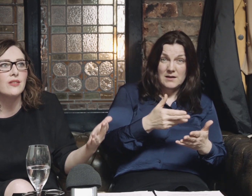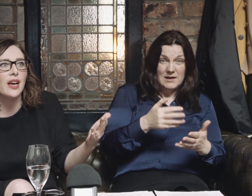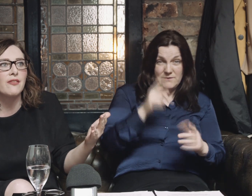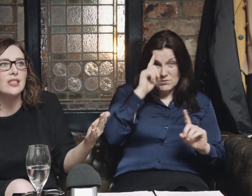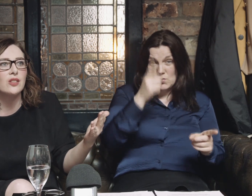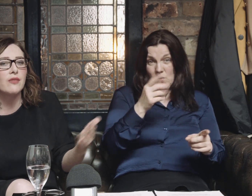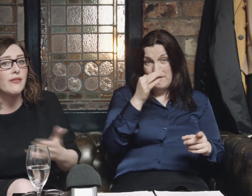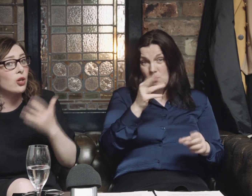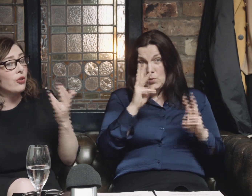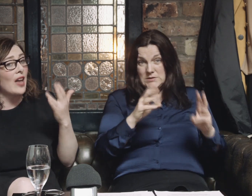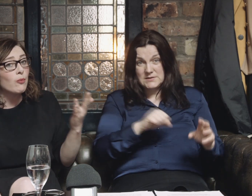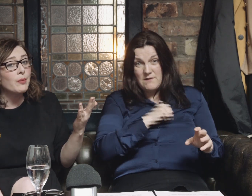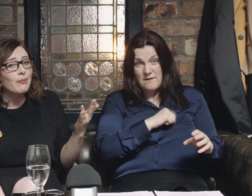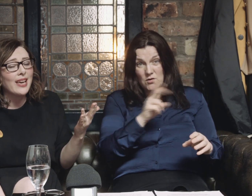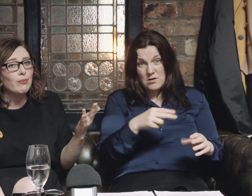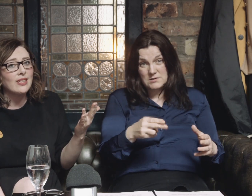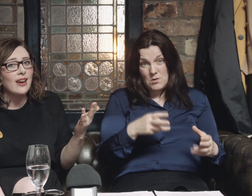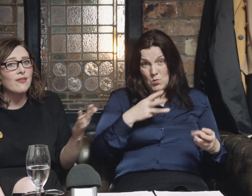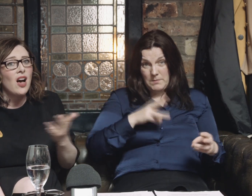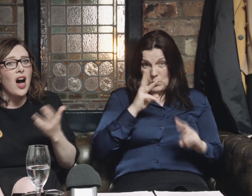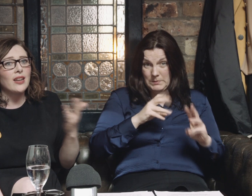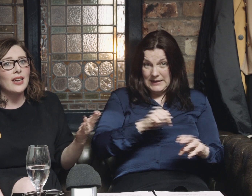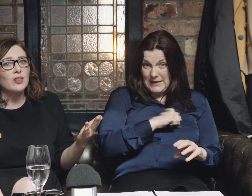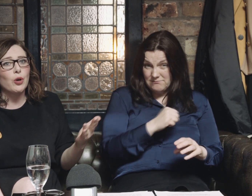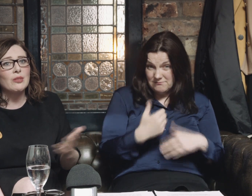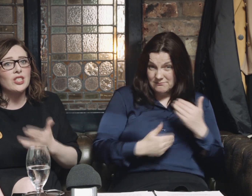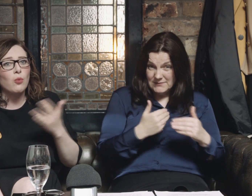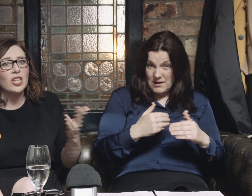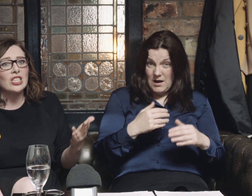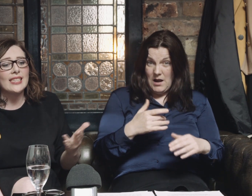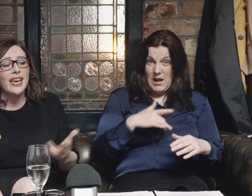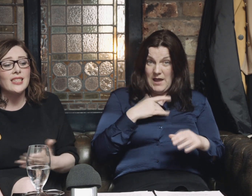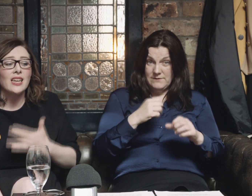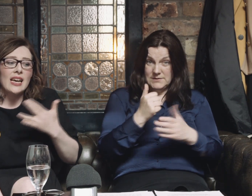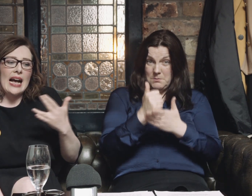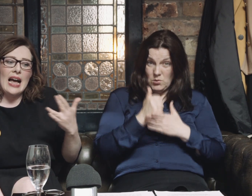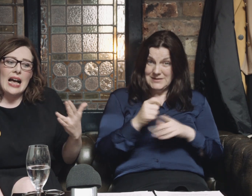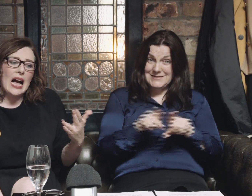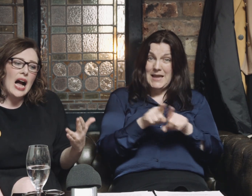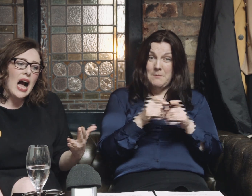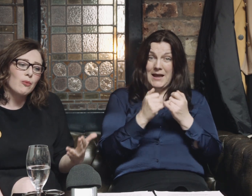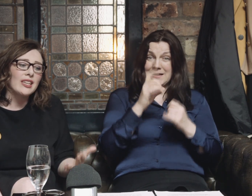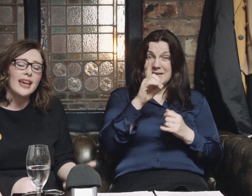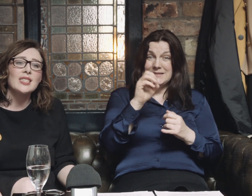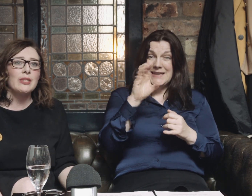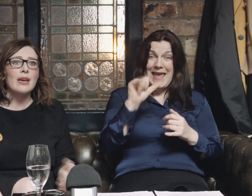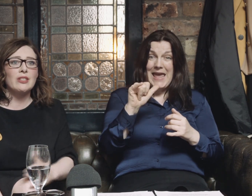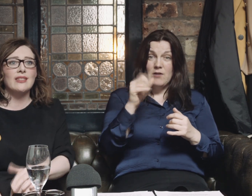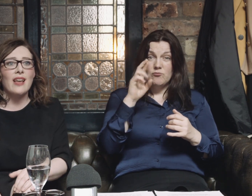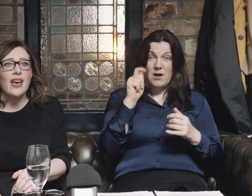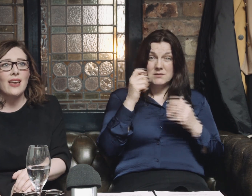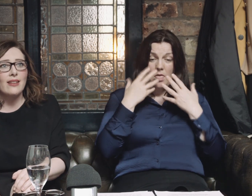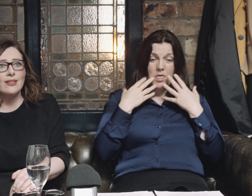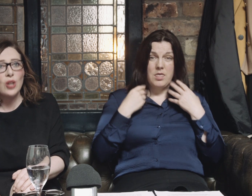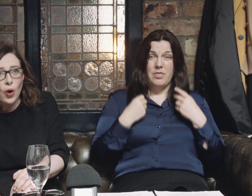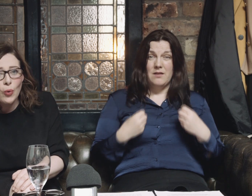of this fetus surviving, could that woman be kept alive on life support machine while she decayed? I would like to be able